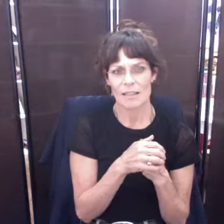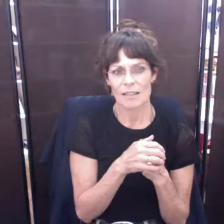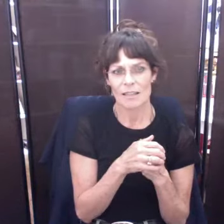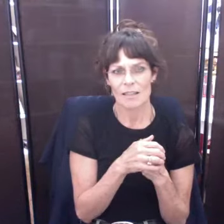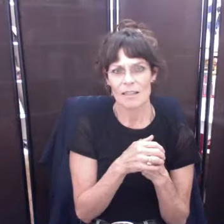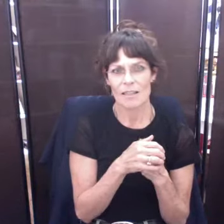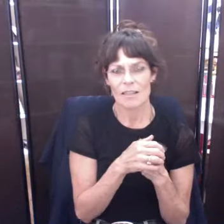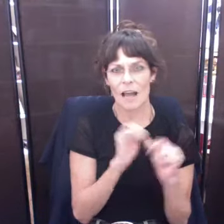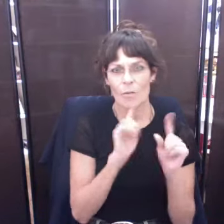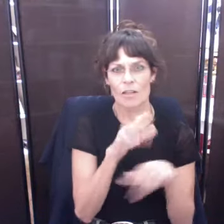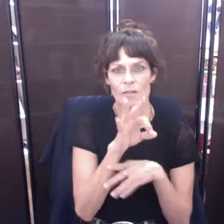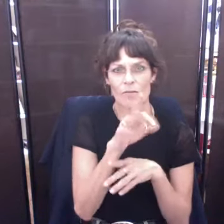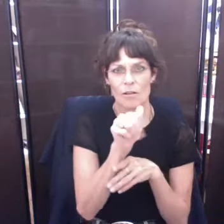Florida in January